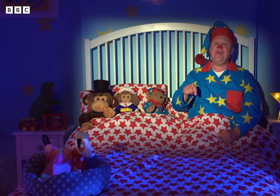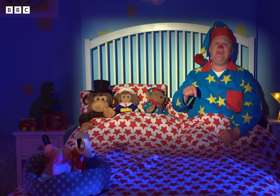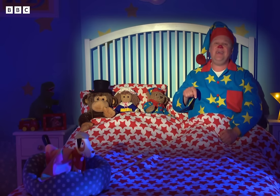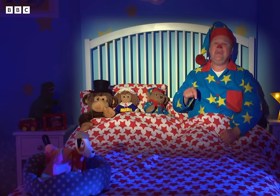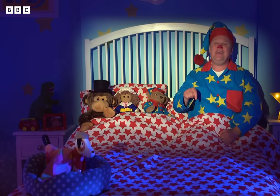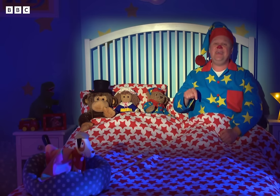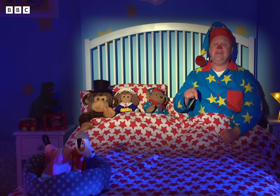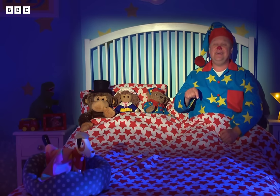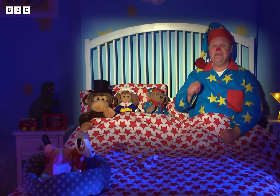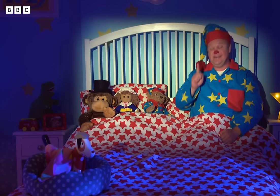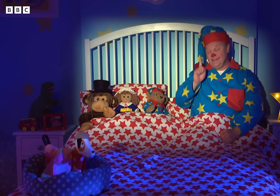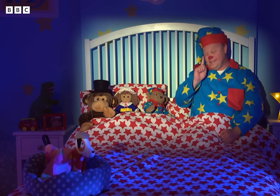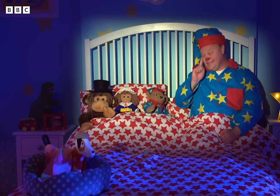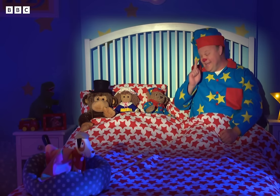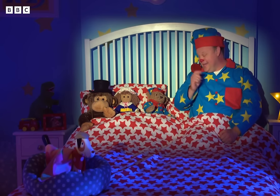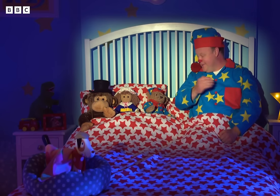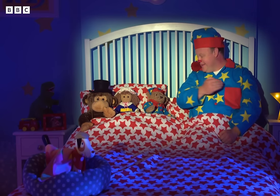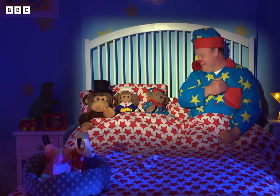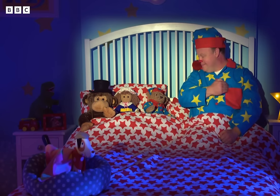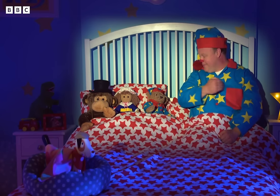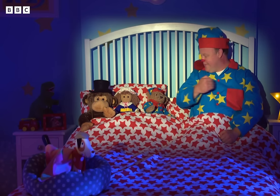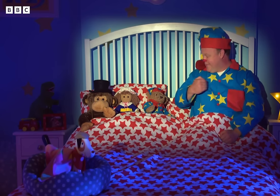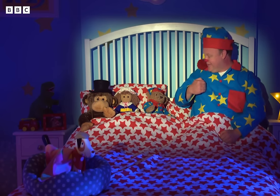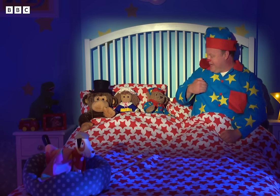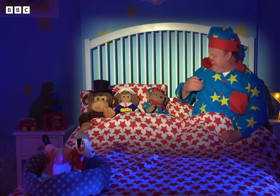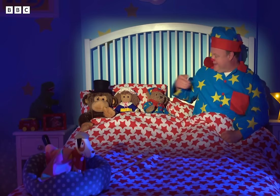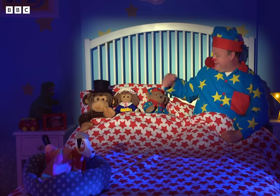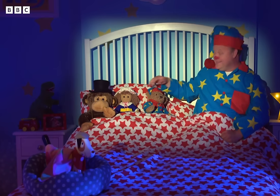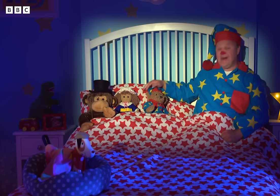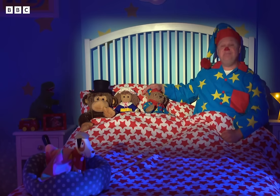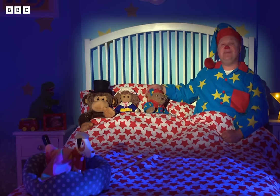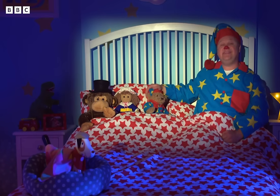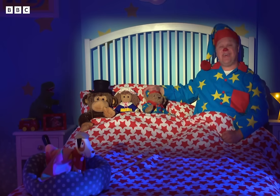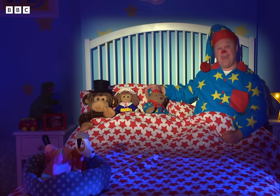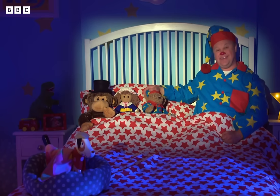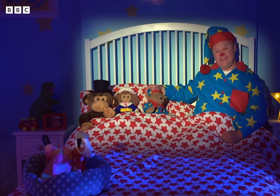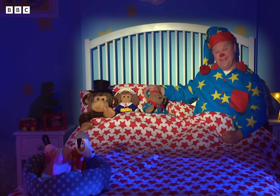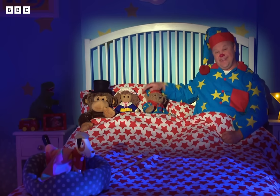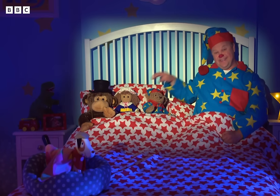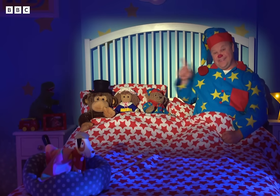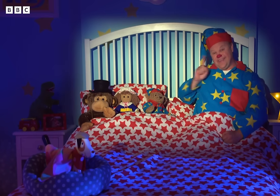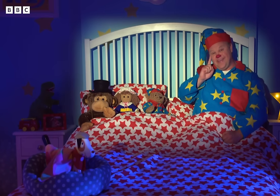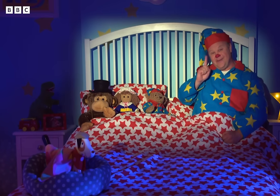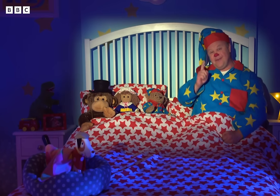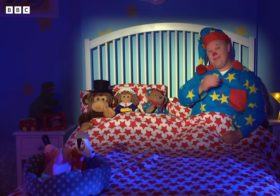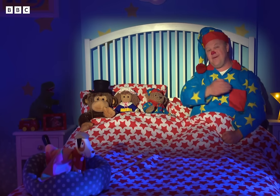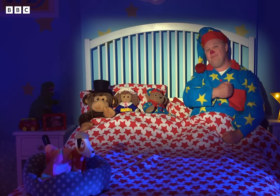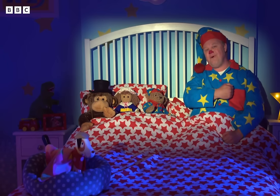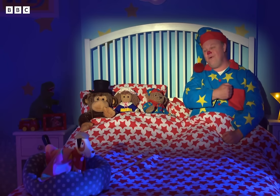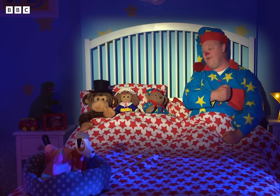away. See you in the morning, Tumble Ted. See you in the